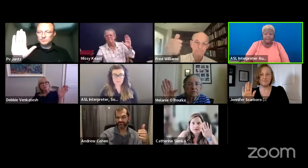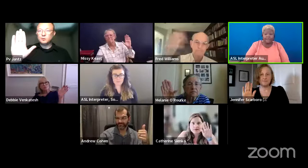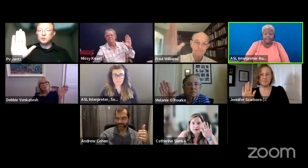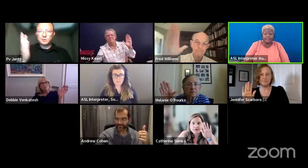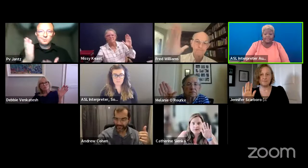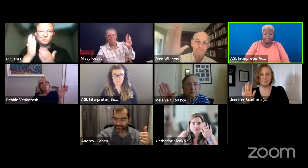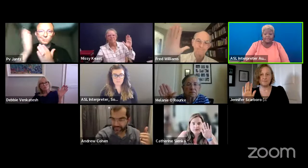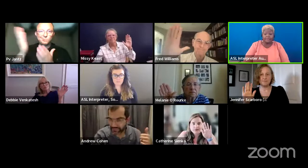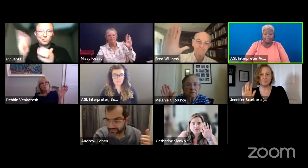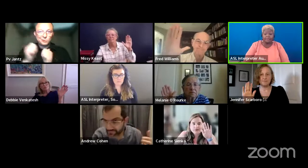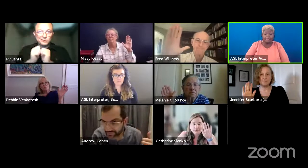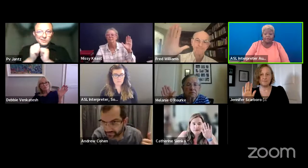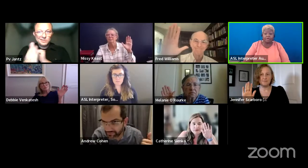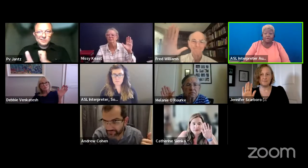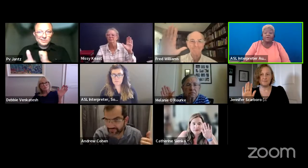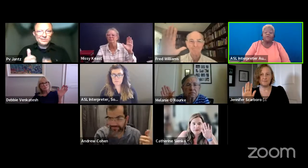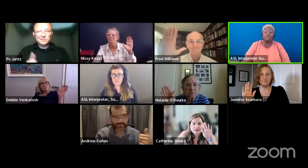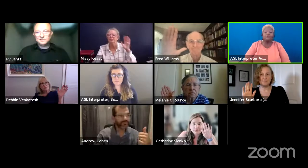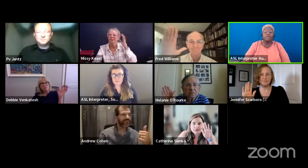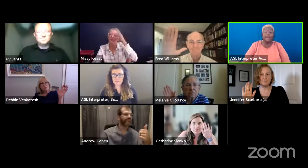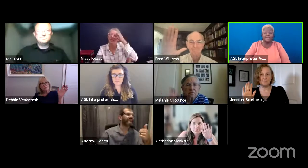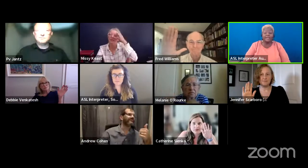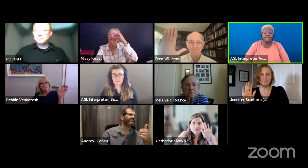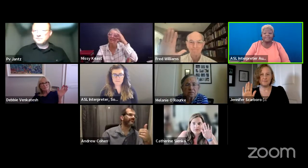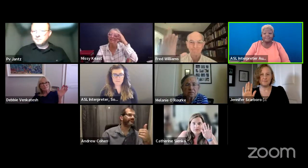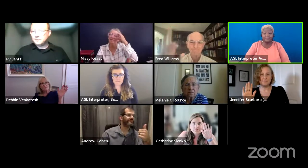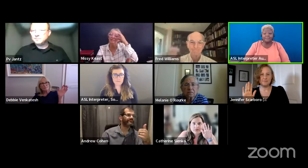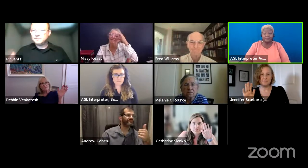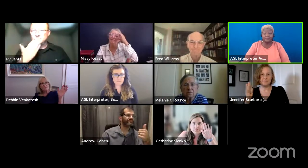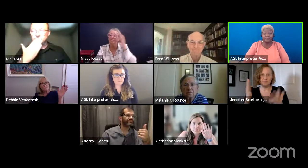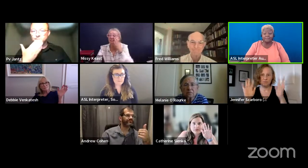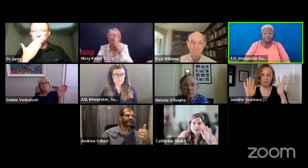All right, perfect. The motion carries.